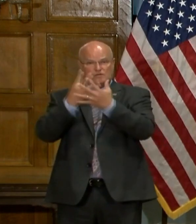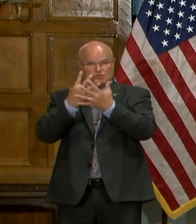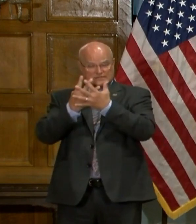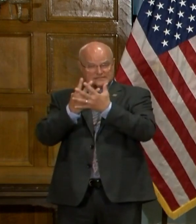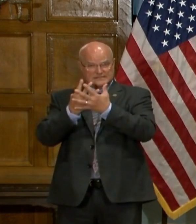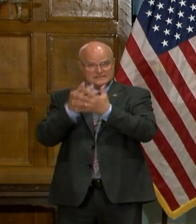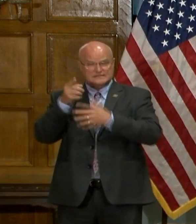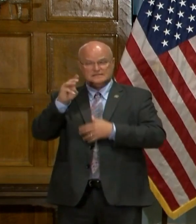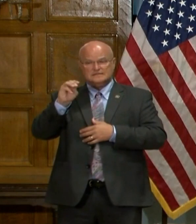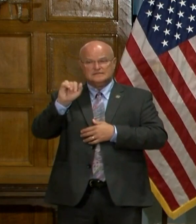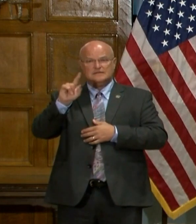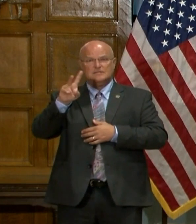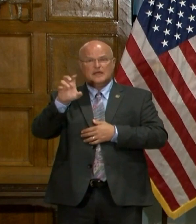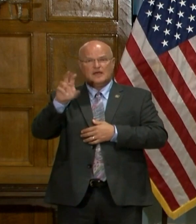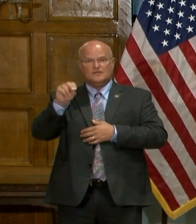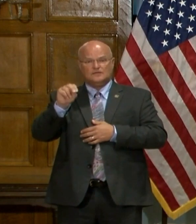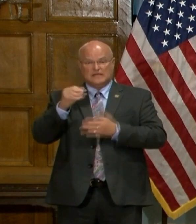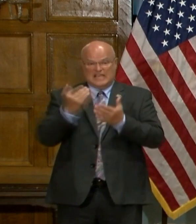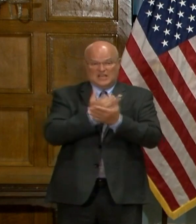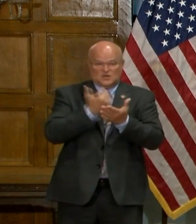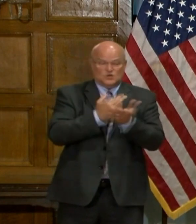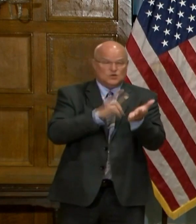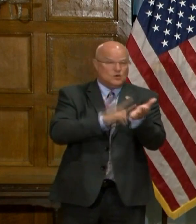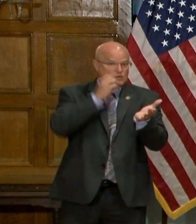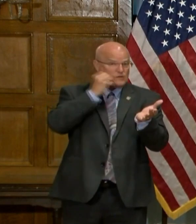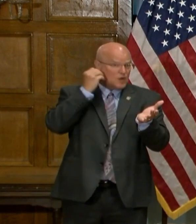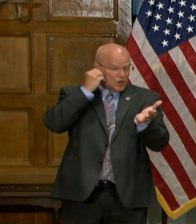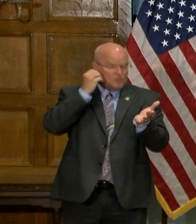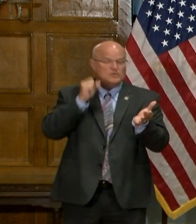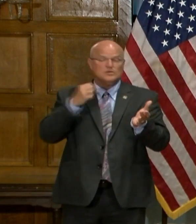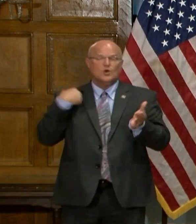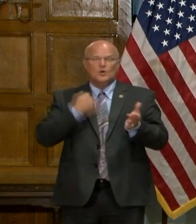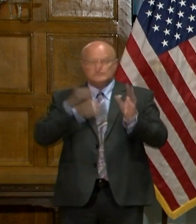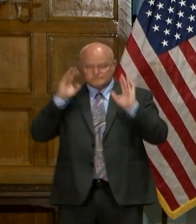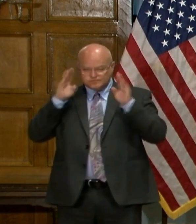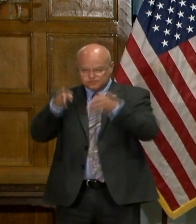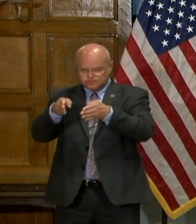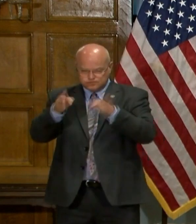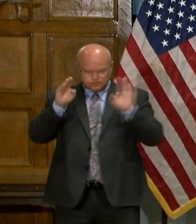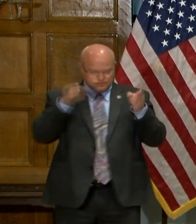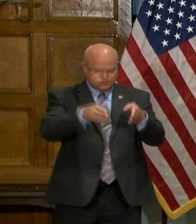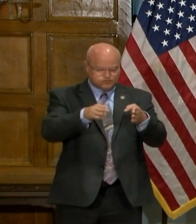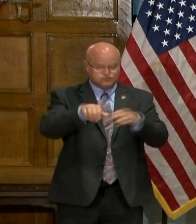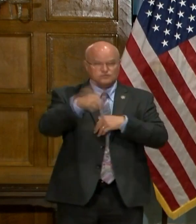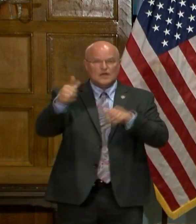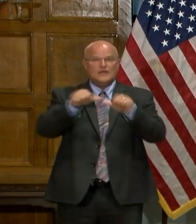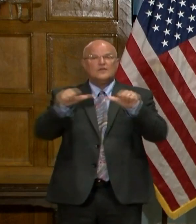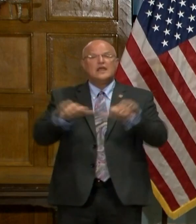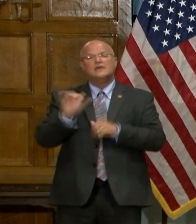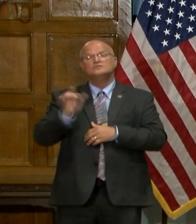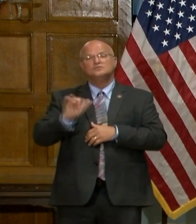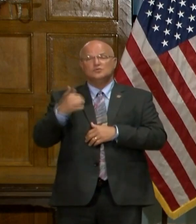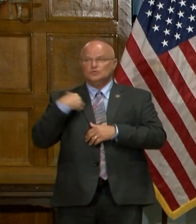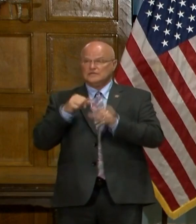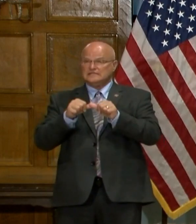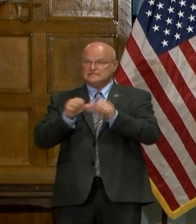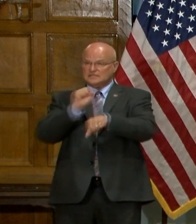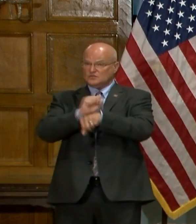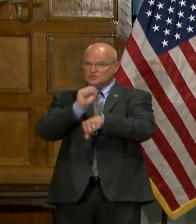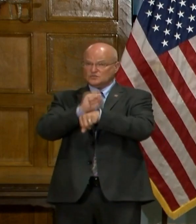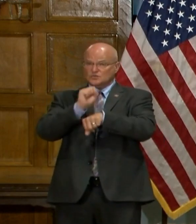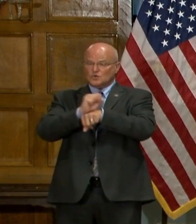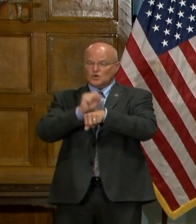a new nursing home. So we're going to focus our attention on these other areas as well as we continue to